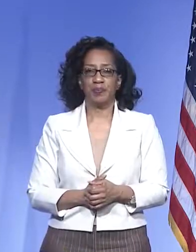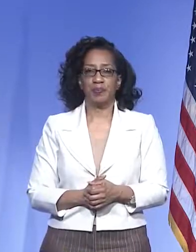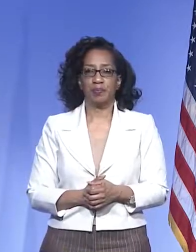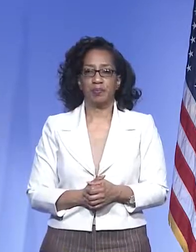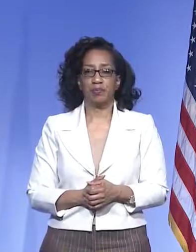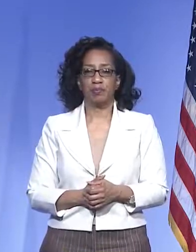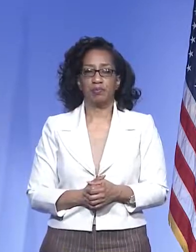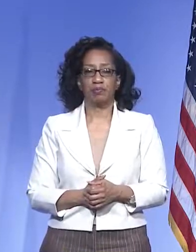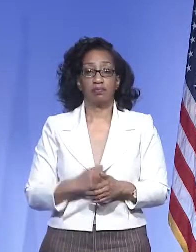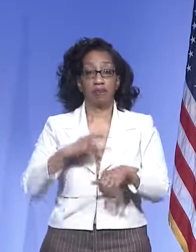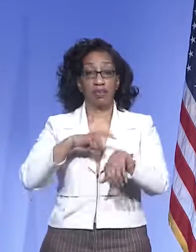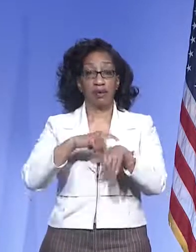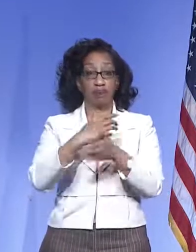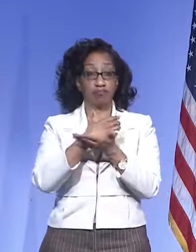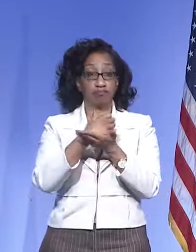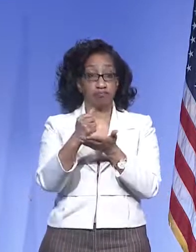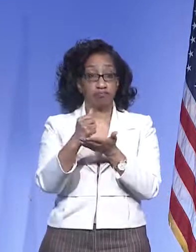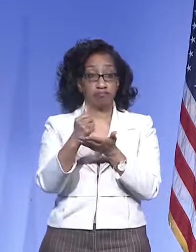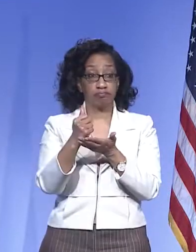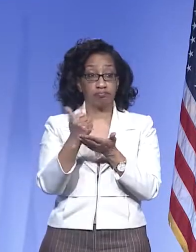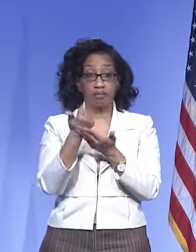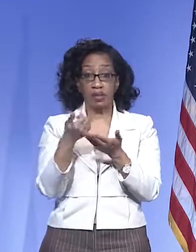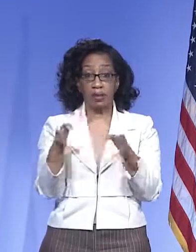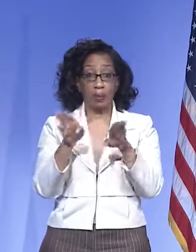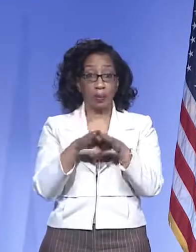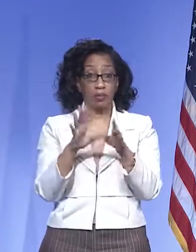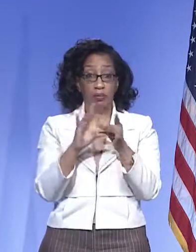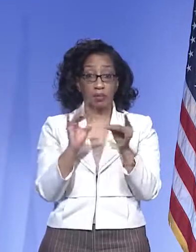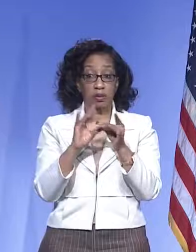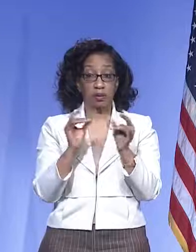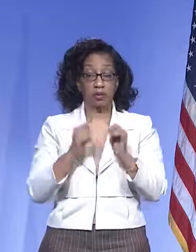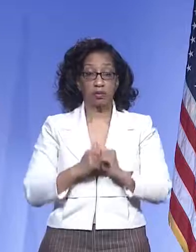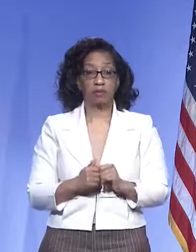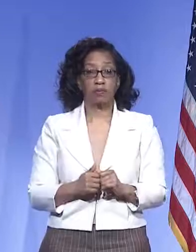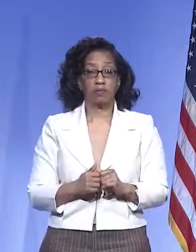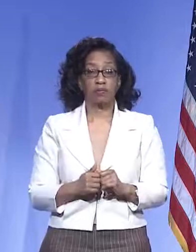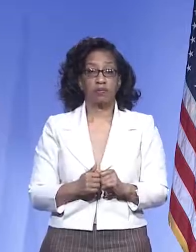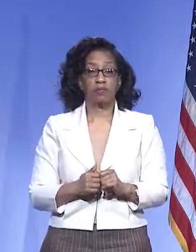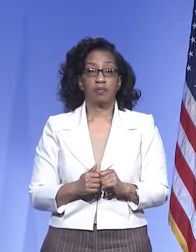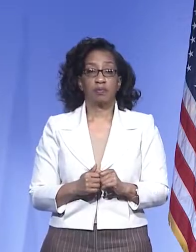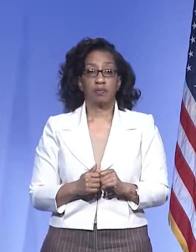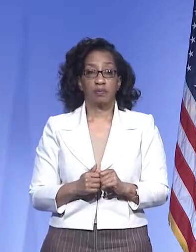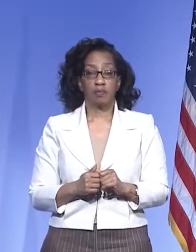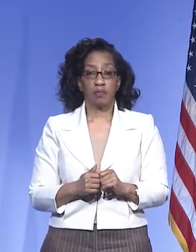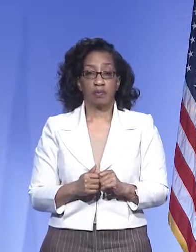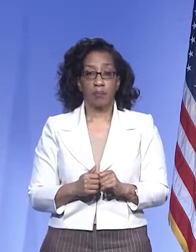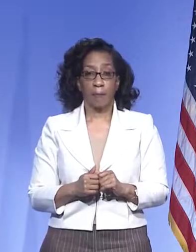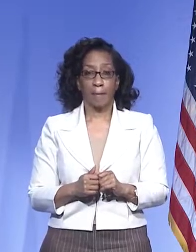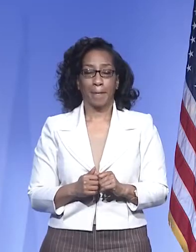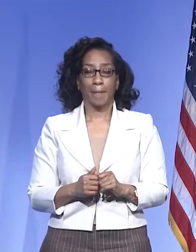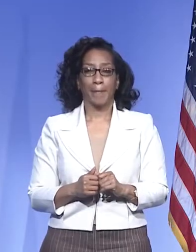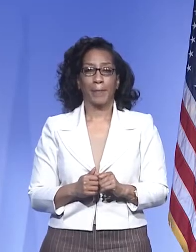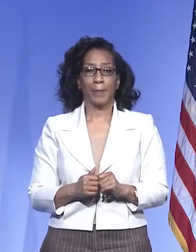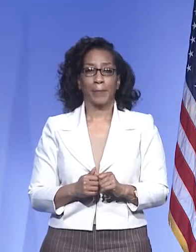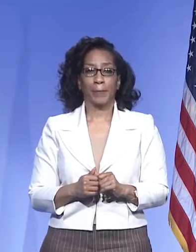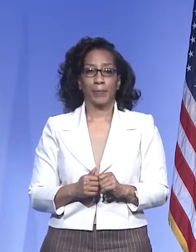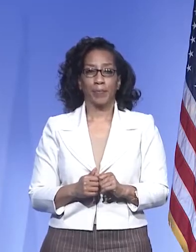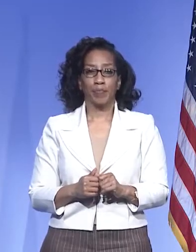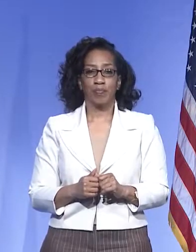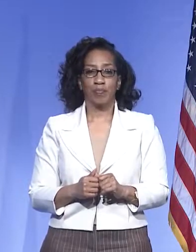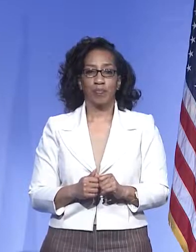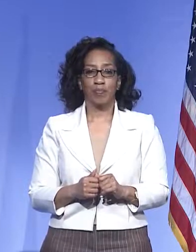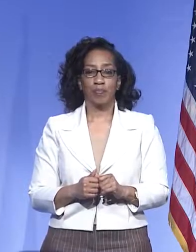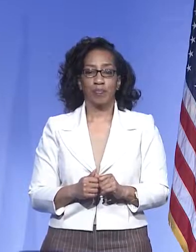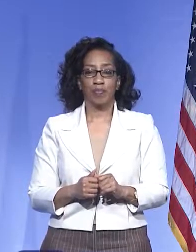All right, we are out of time. Are there any closing messages from any panelists? So I'll just offer, and I'll let David close out if he would like, but I